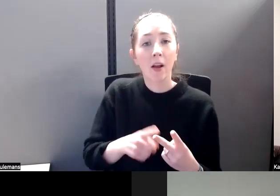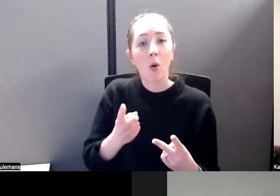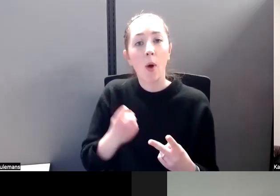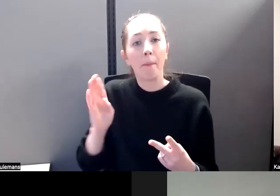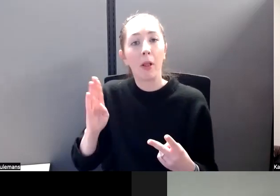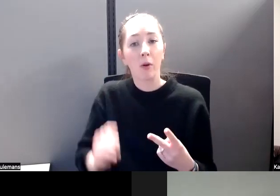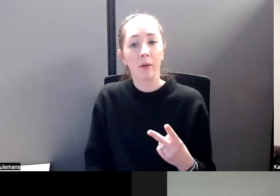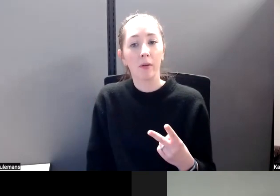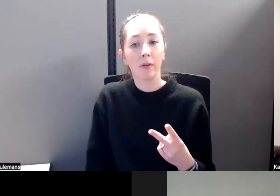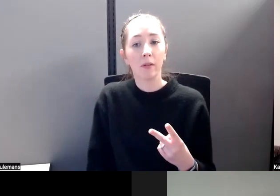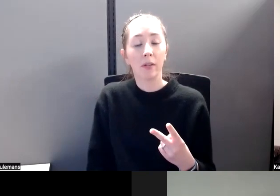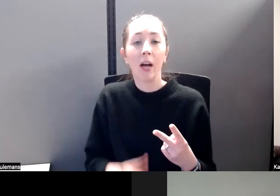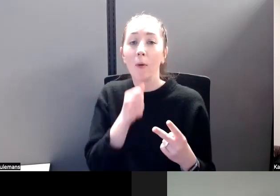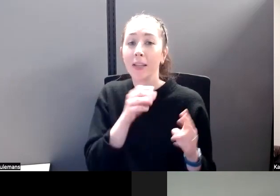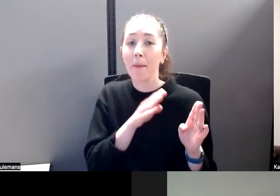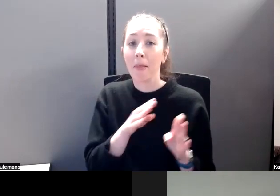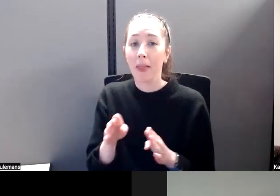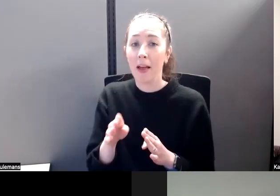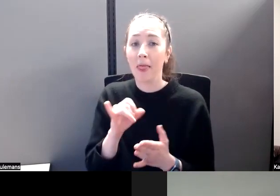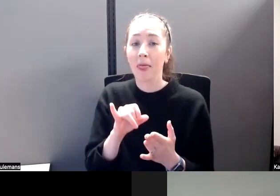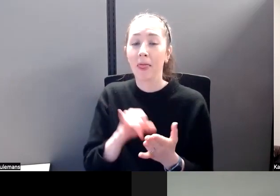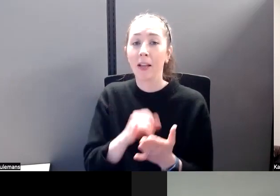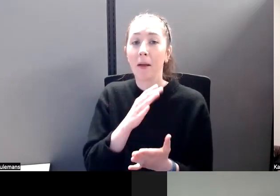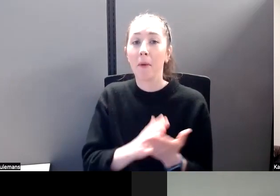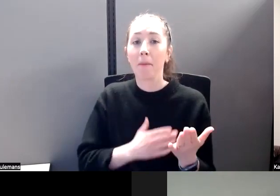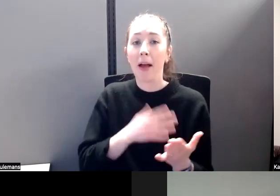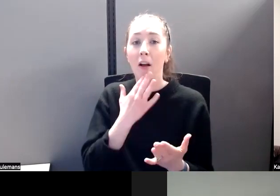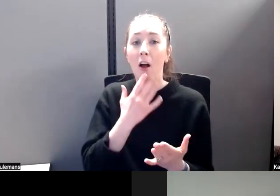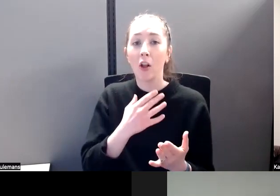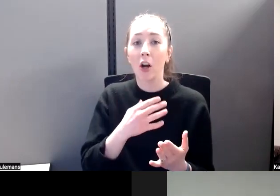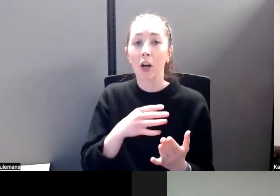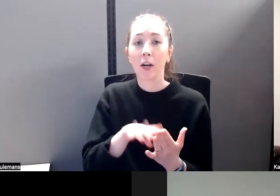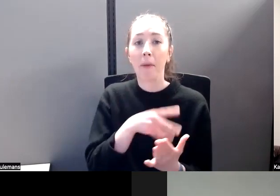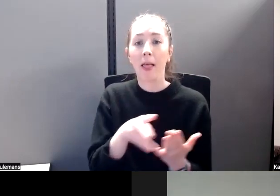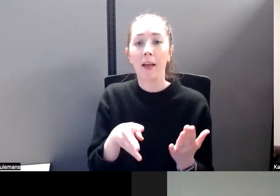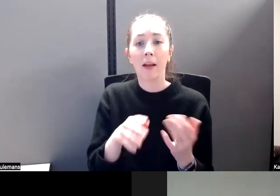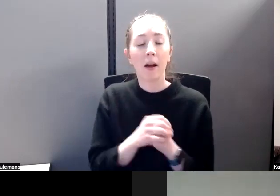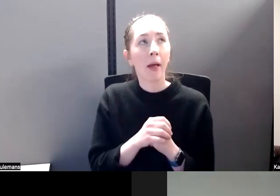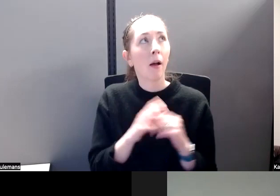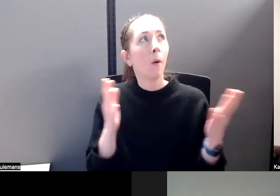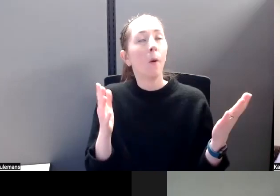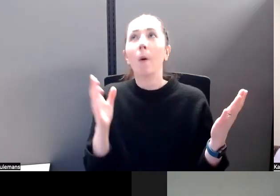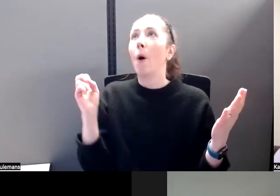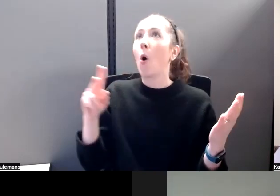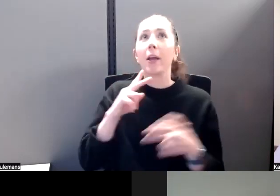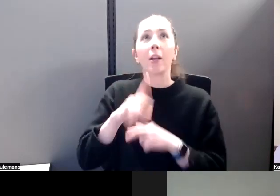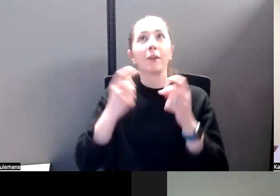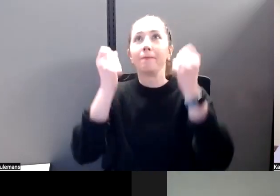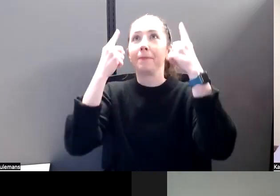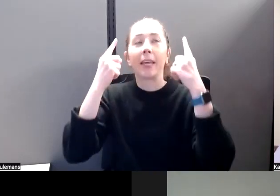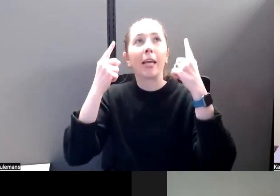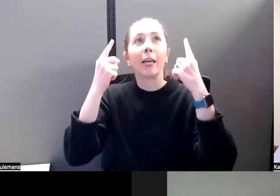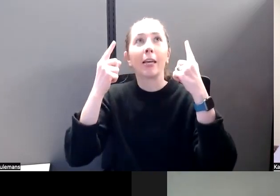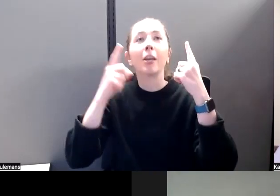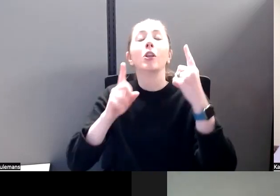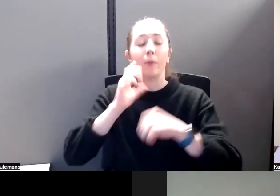blue, and that was not planned. And that's part of my color palette. And I was like, okay, universe, I get it. You did